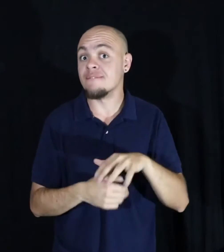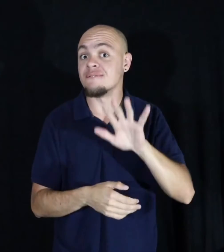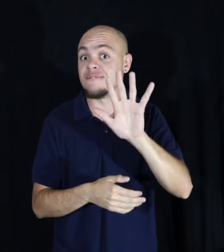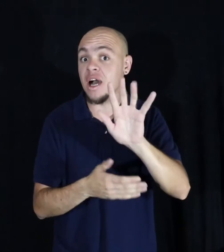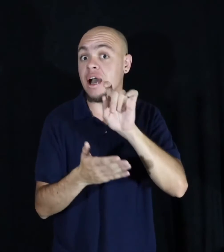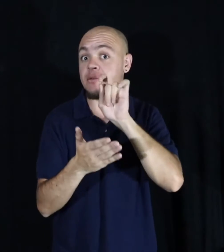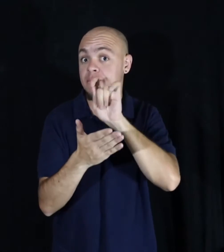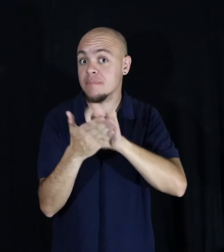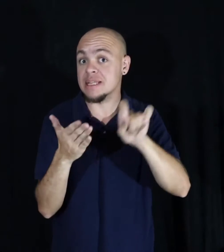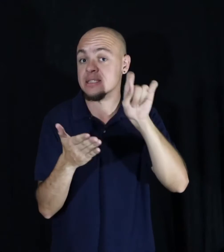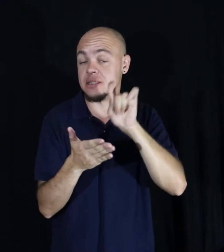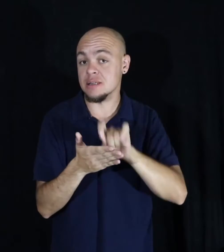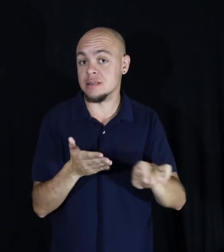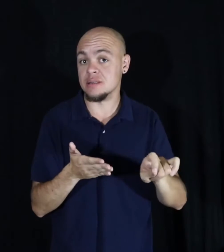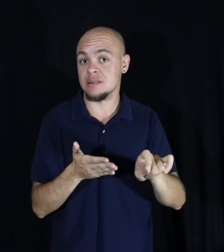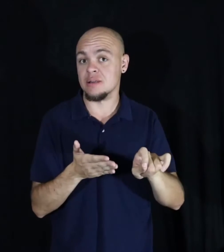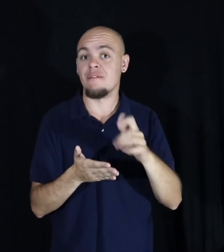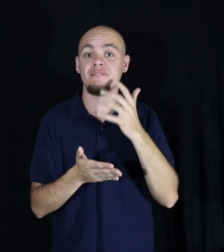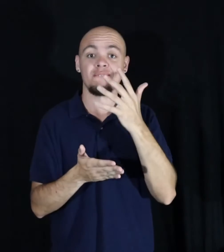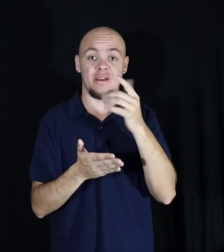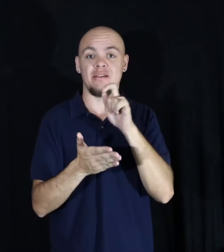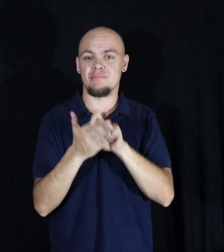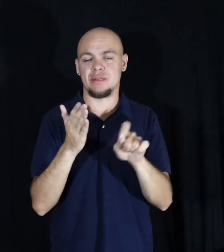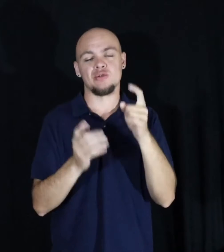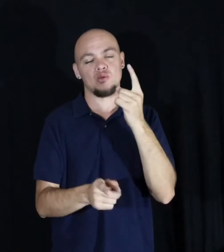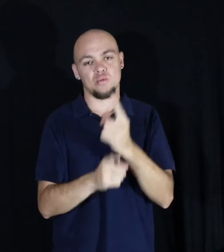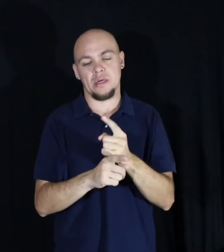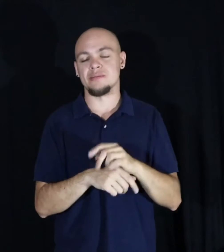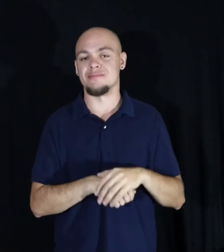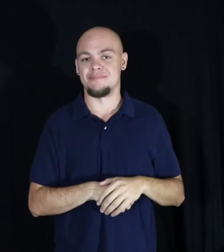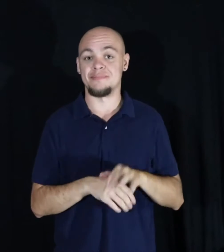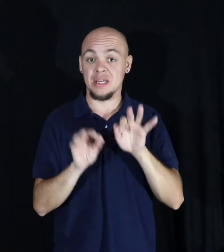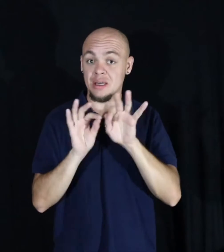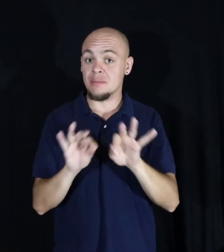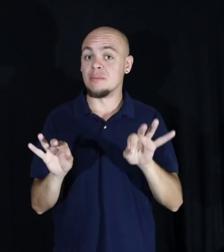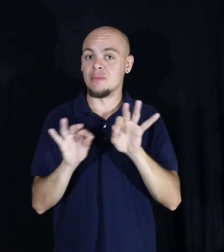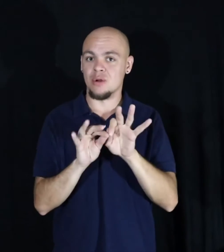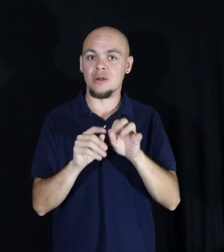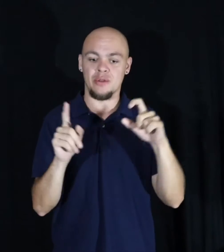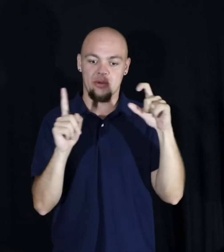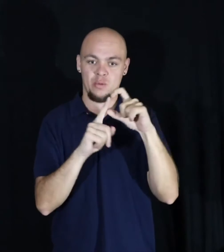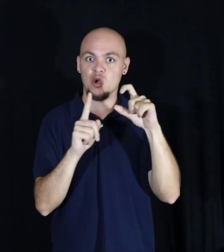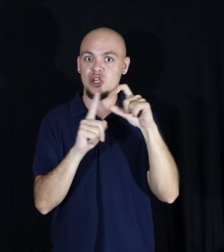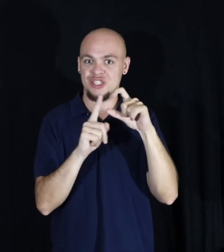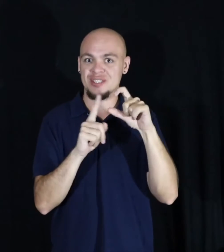5 pencils. 5 pencils is right. And the key is you included the words.